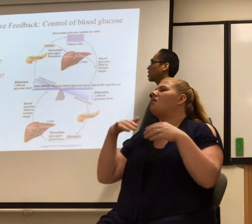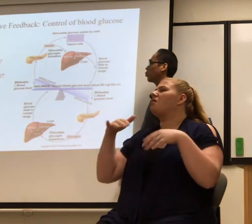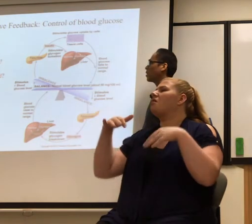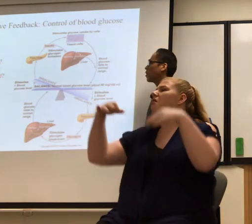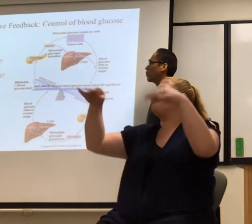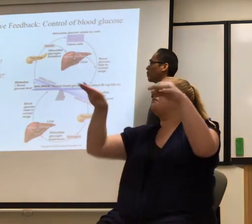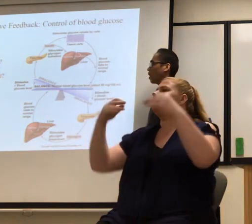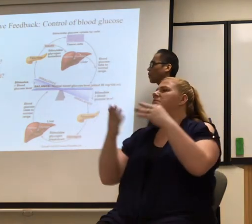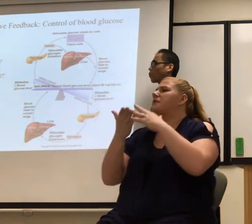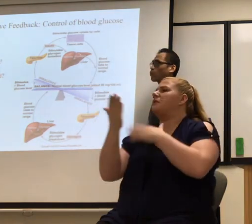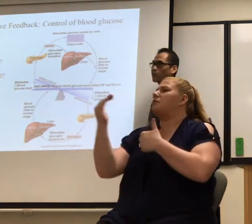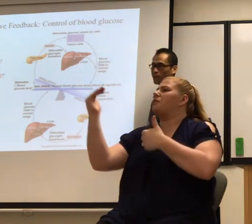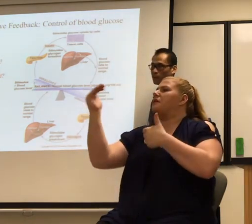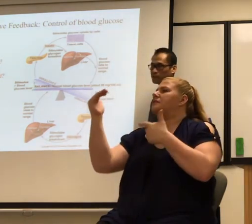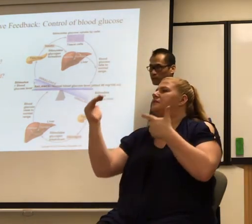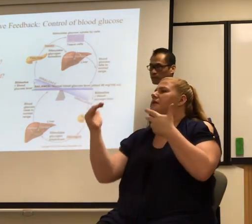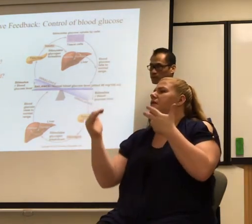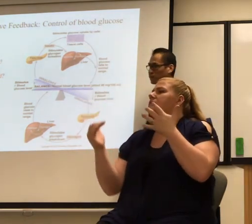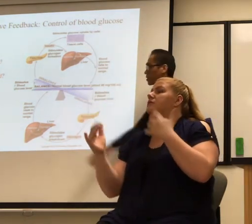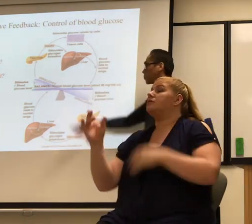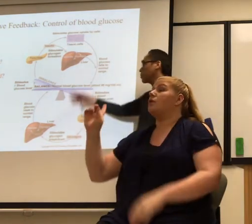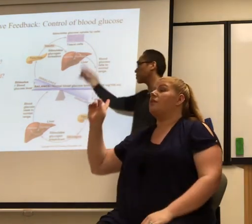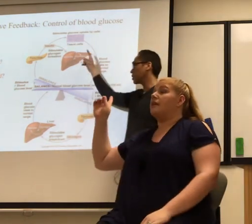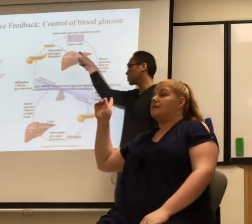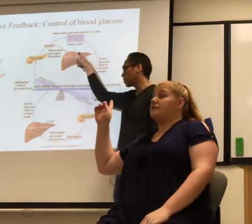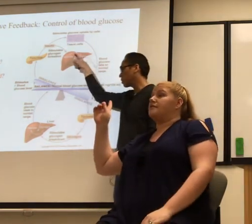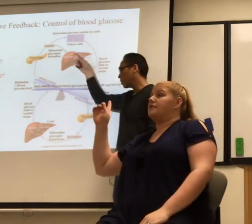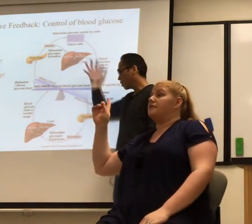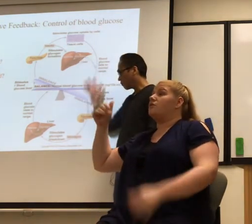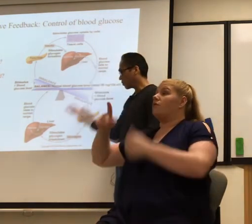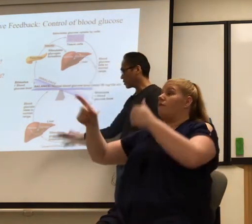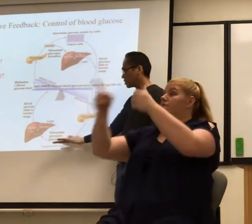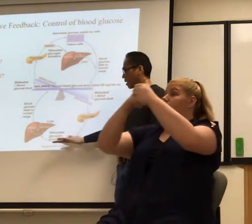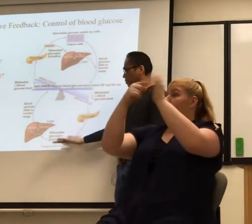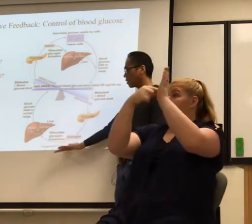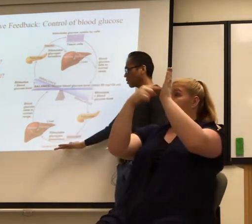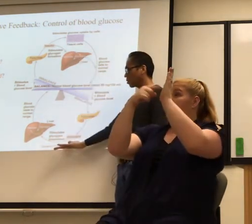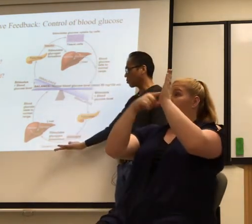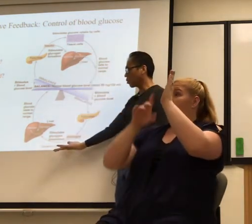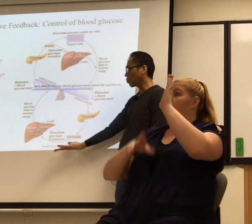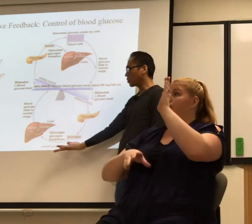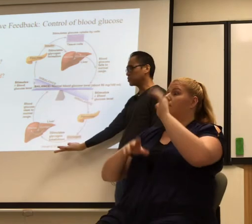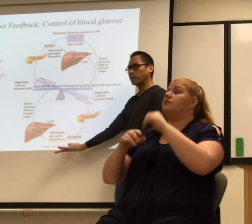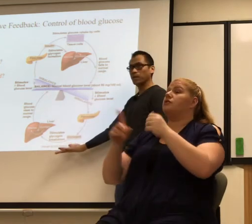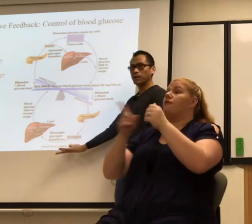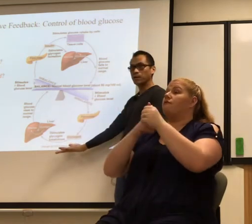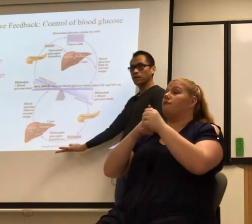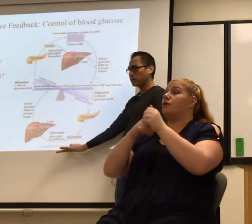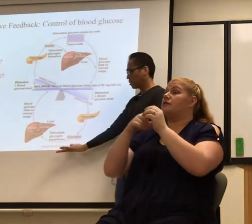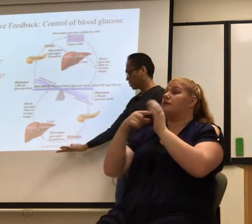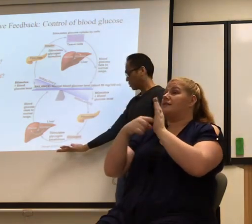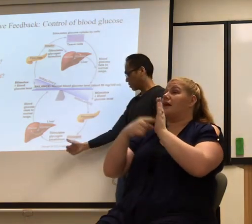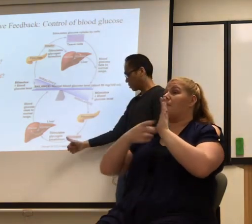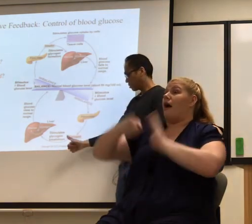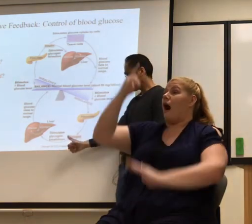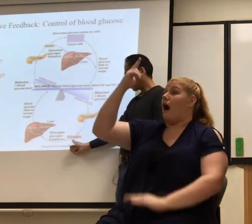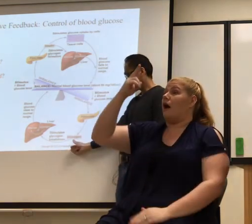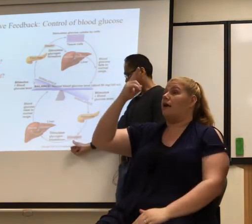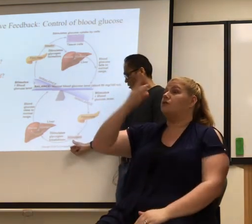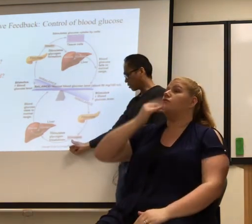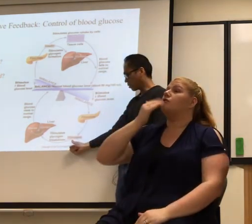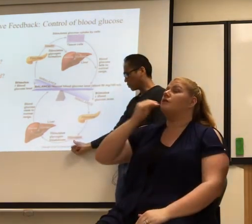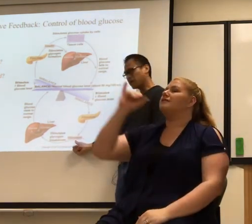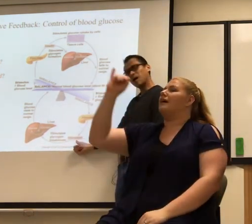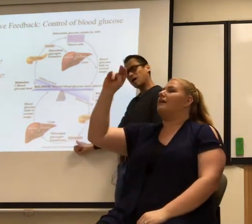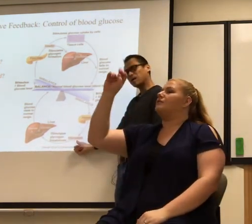let's just kind of point out the other hormone that was used. For this one, it was insulin. For this down here, what hormone did you put?